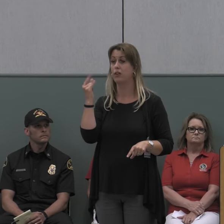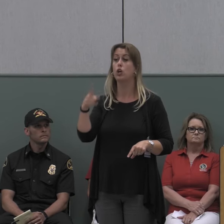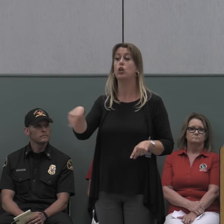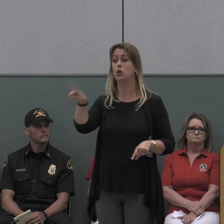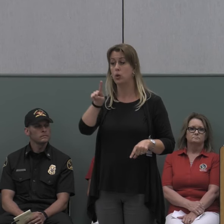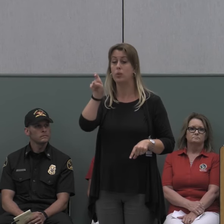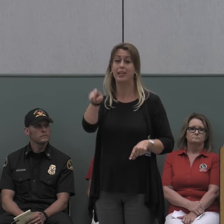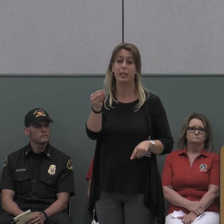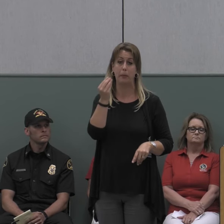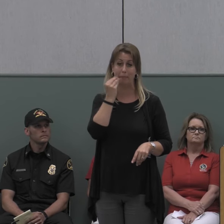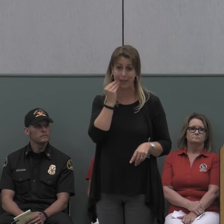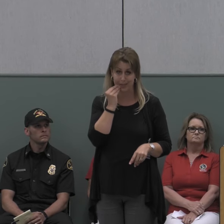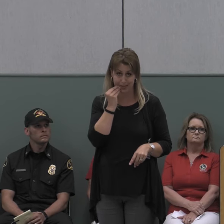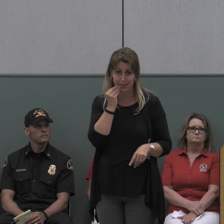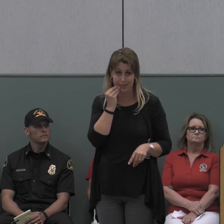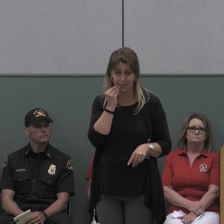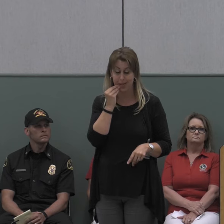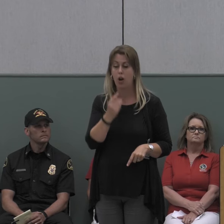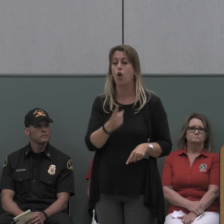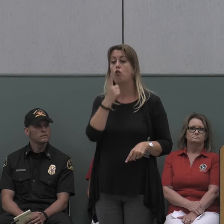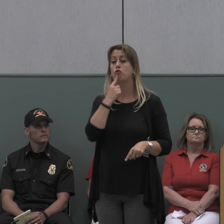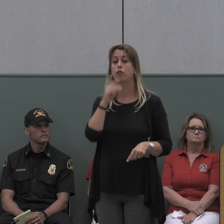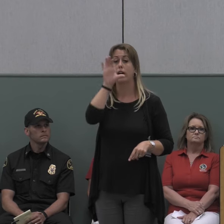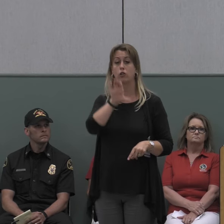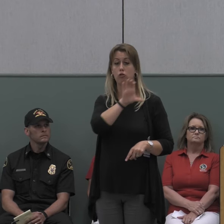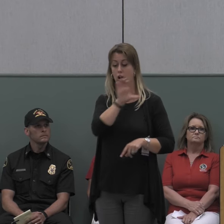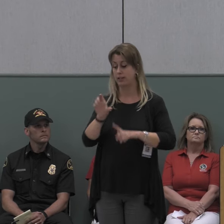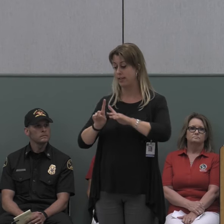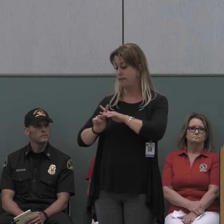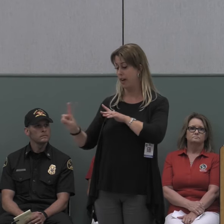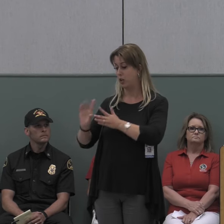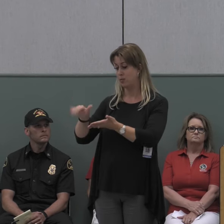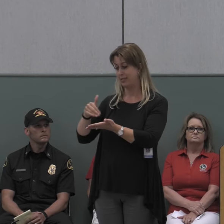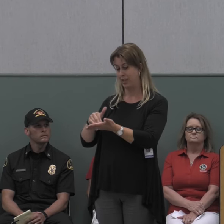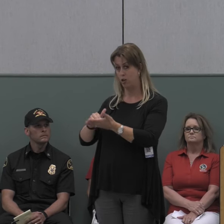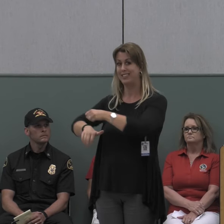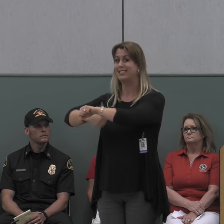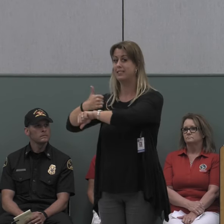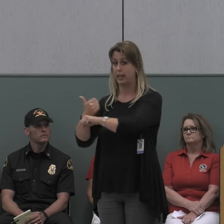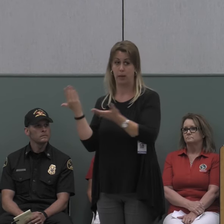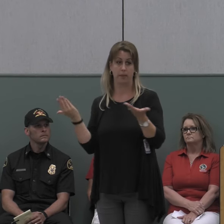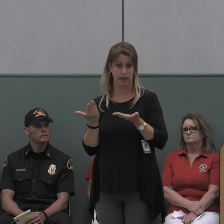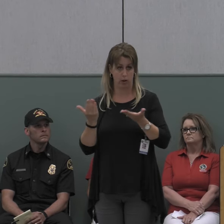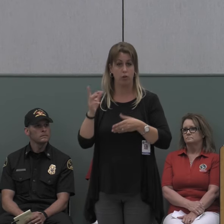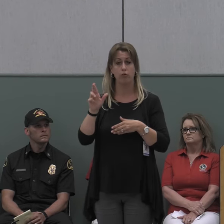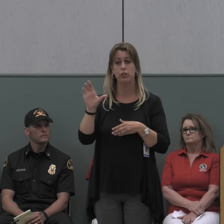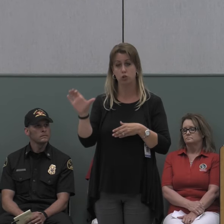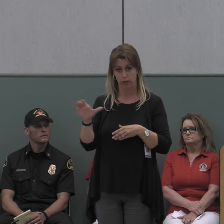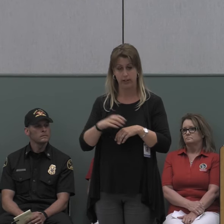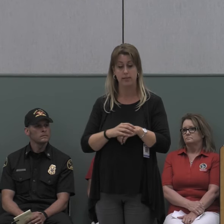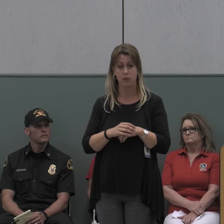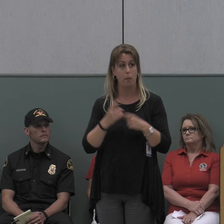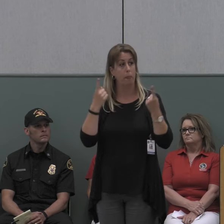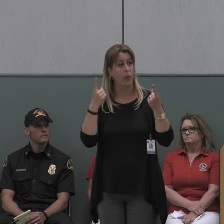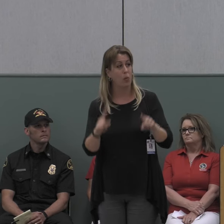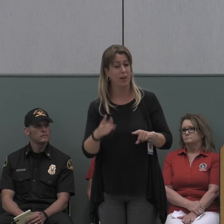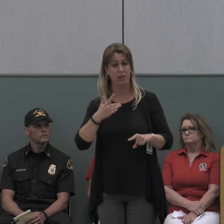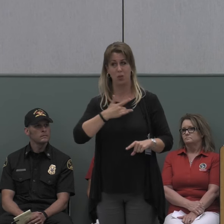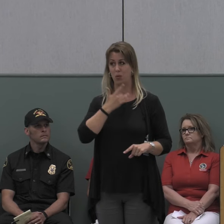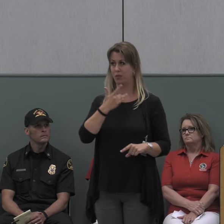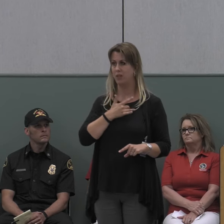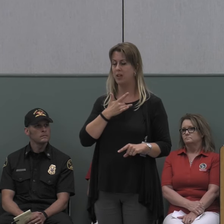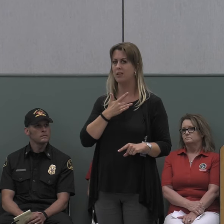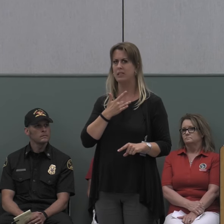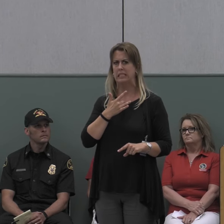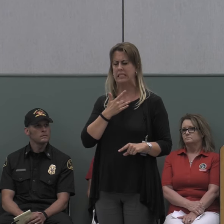meals, the American Red Cross Evacuation Center is here in Ridgecrest, which, when you're feeling out of sorts, might seem like